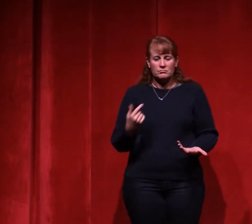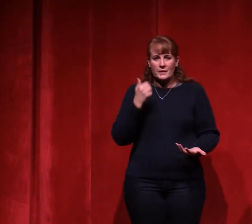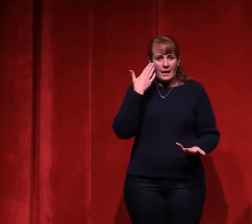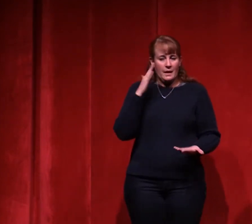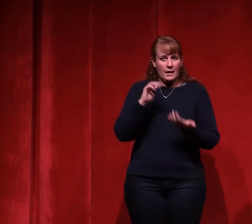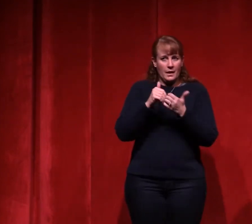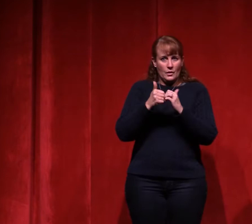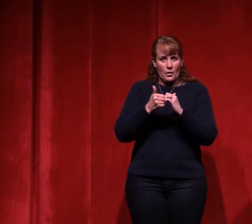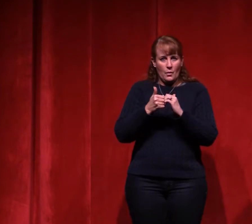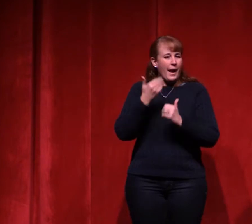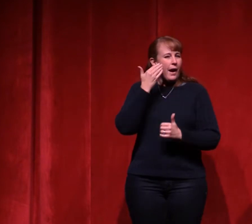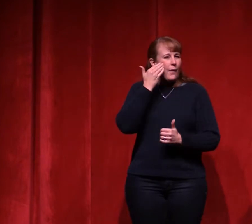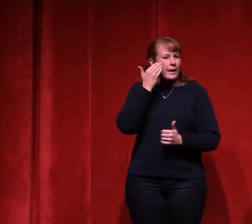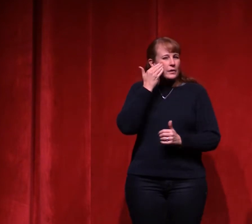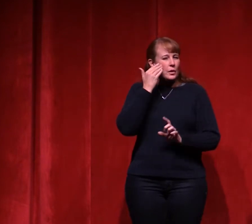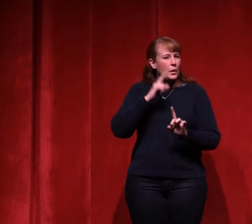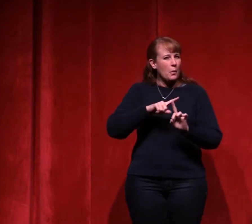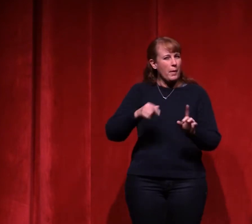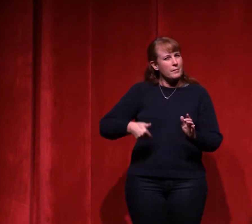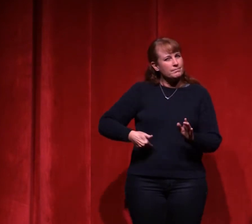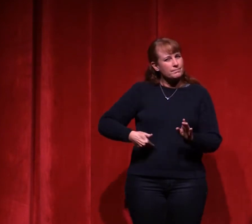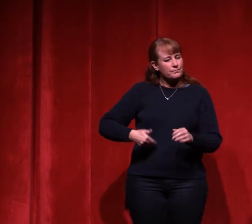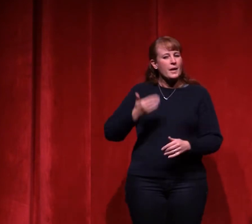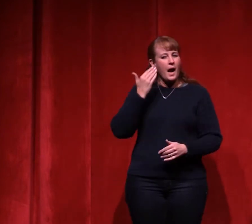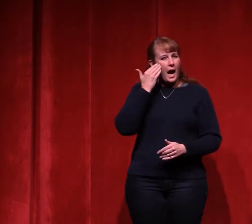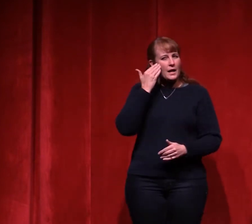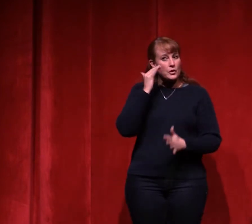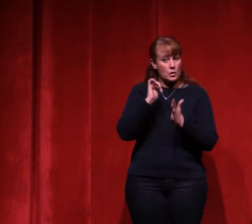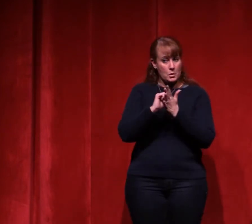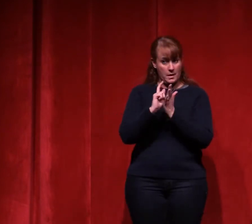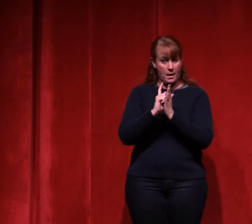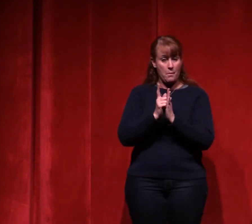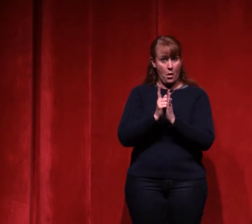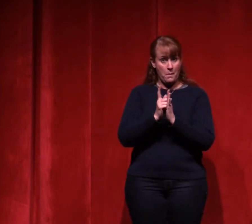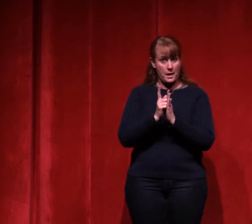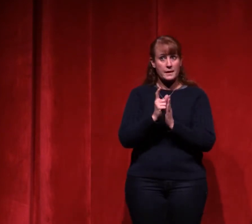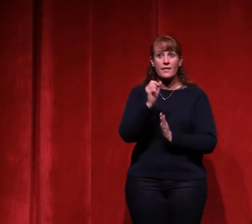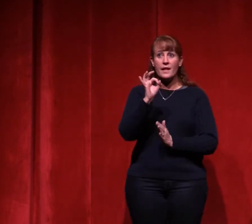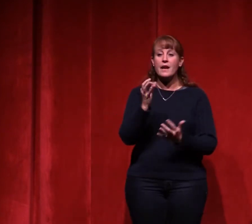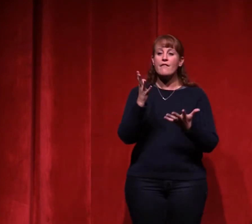don't know how I knew it, but I did know in that moment